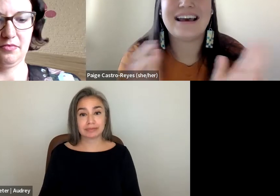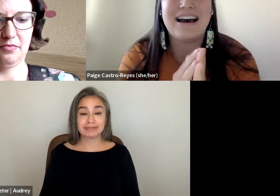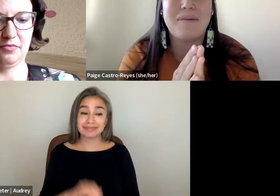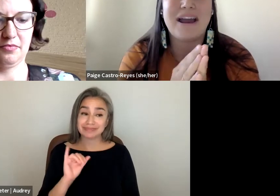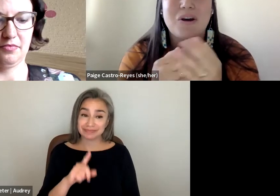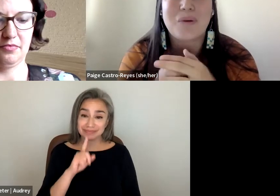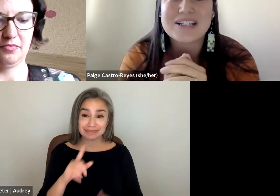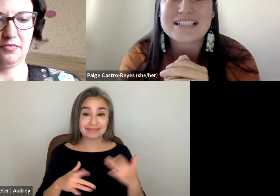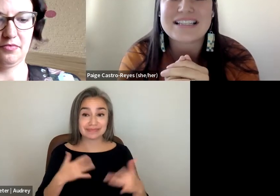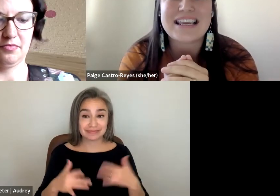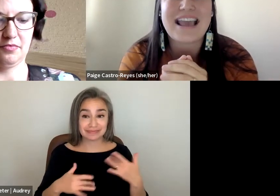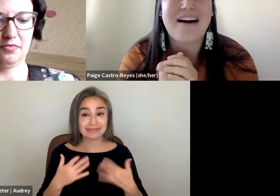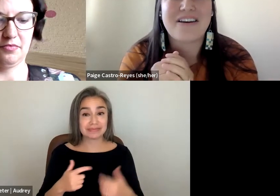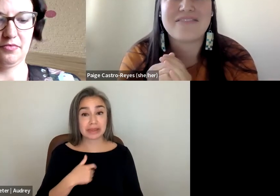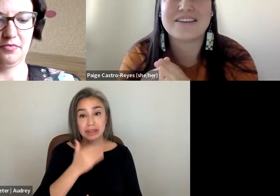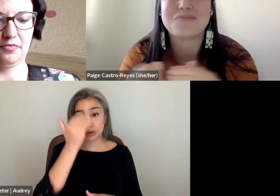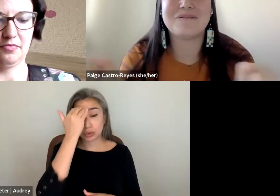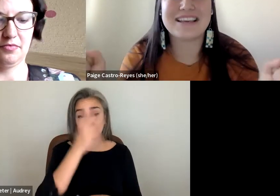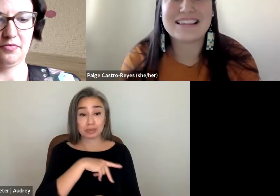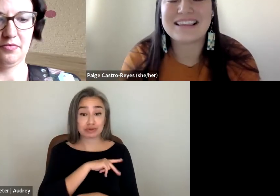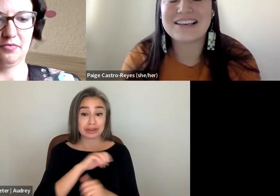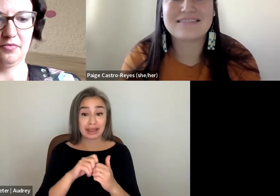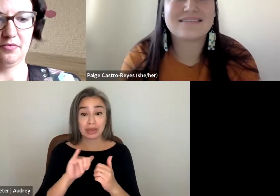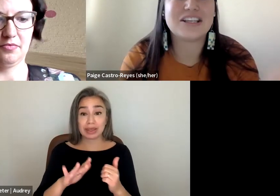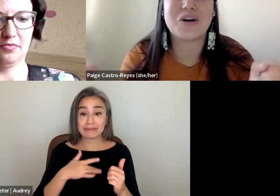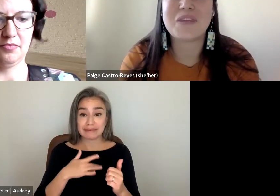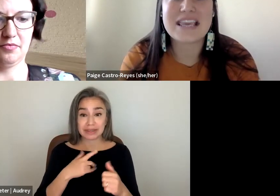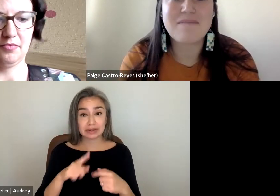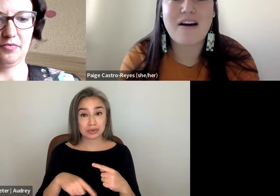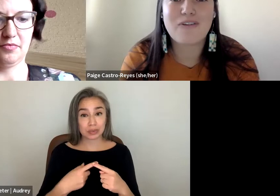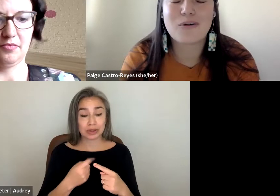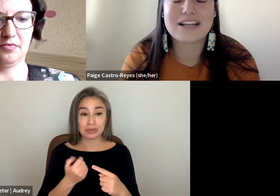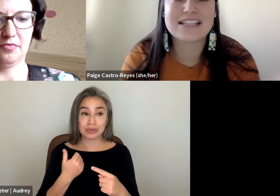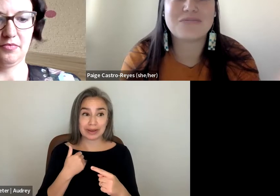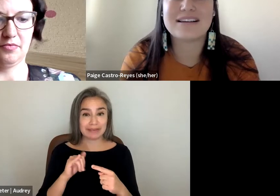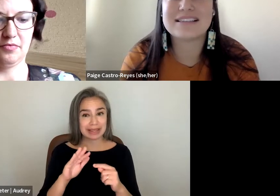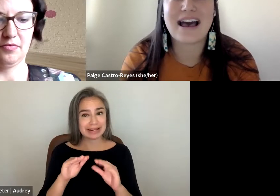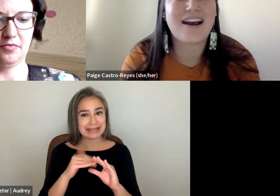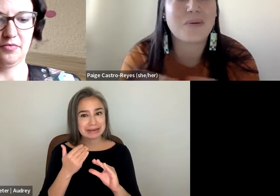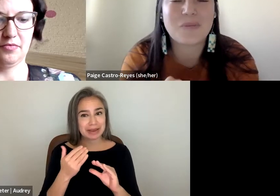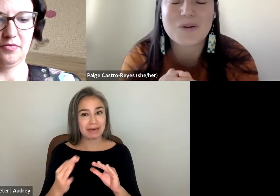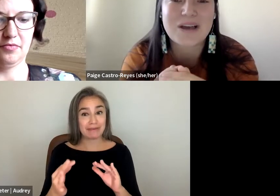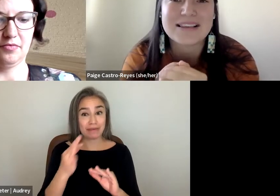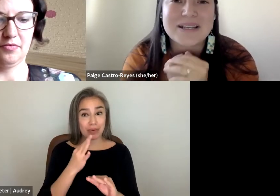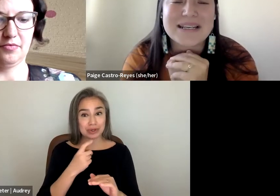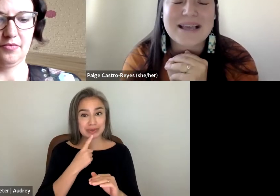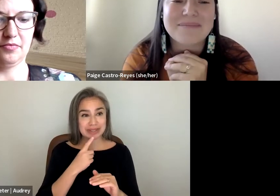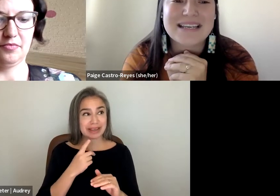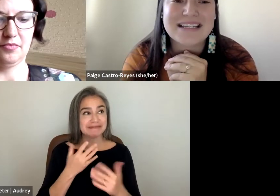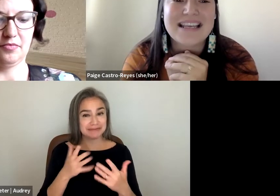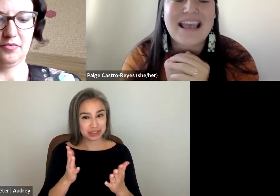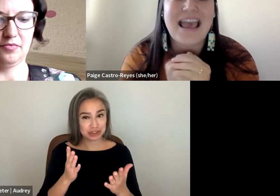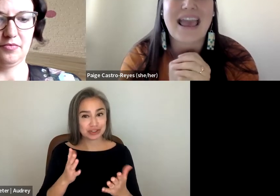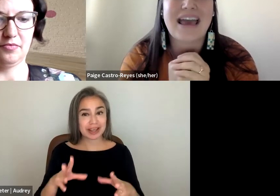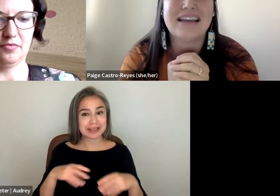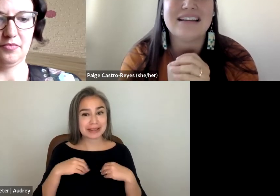exciting. I know personally how that feels when we get the email forwarded to us that our proposal has been